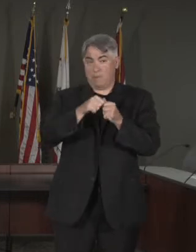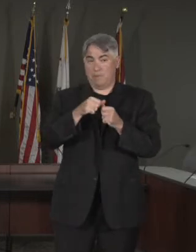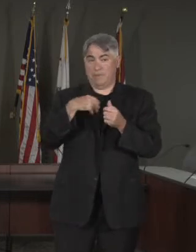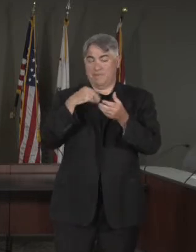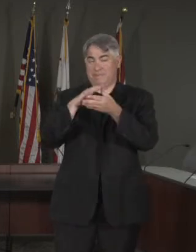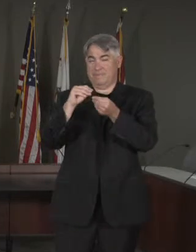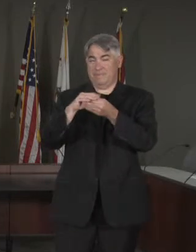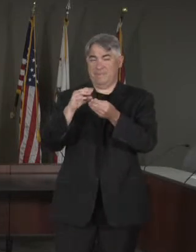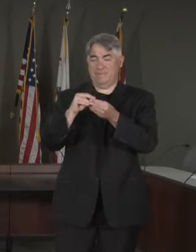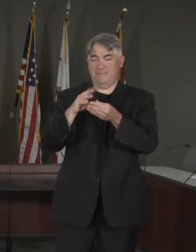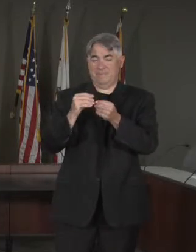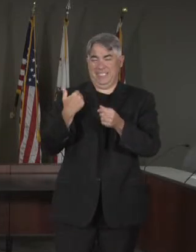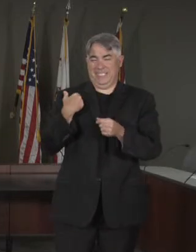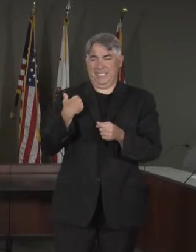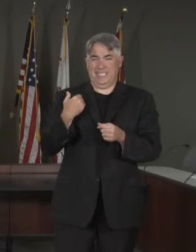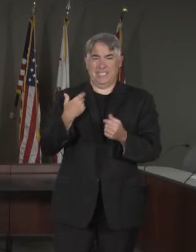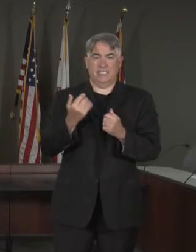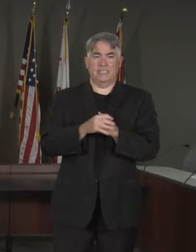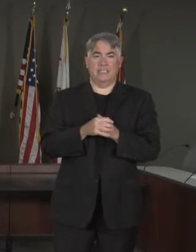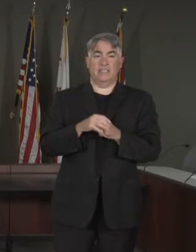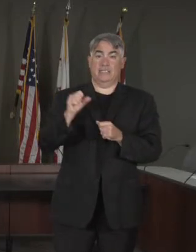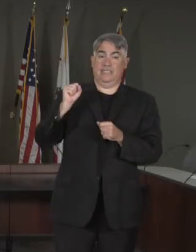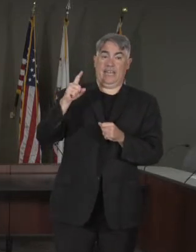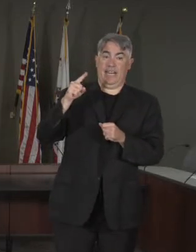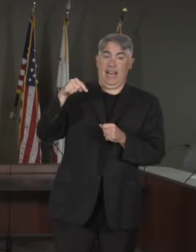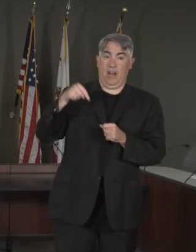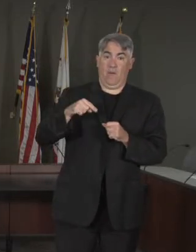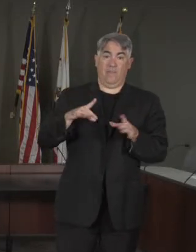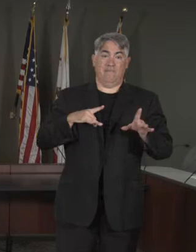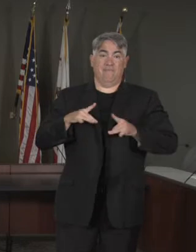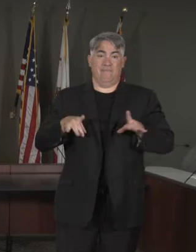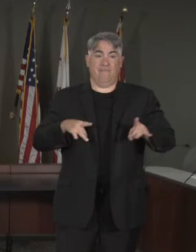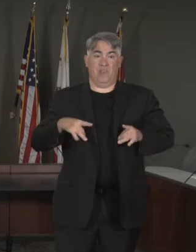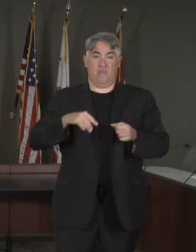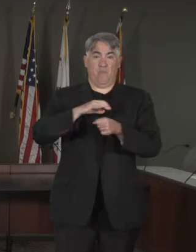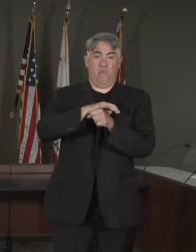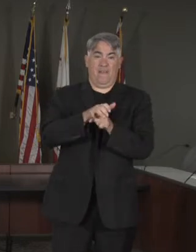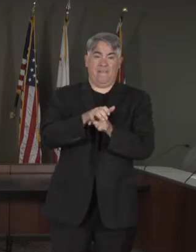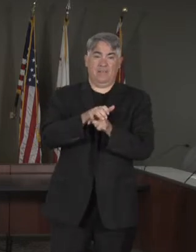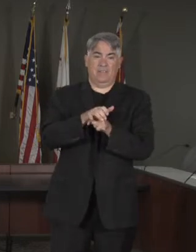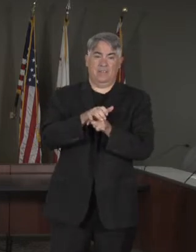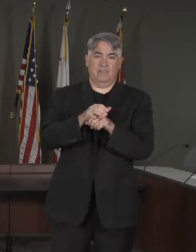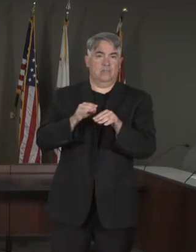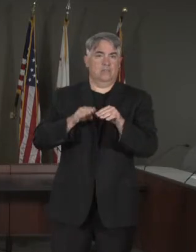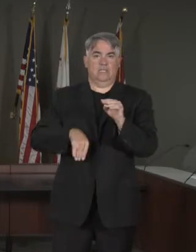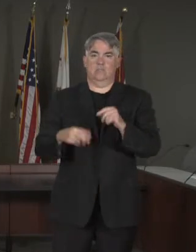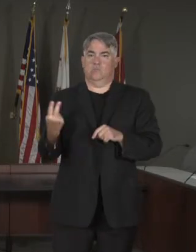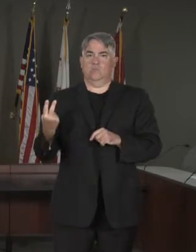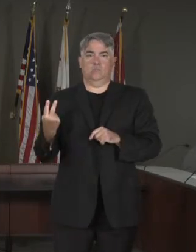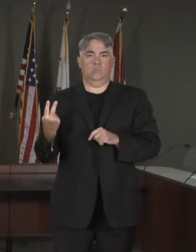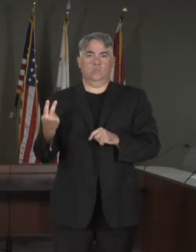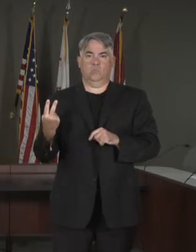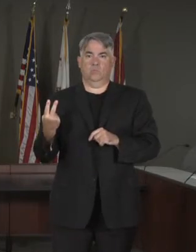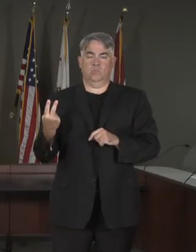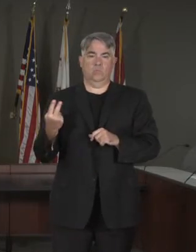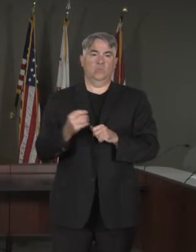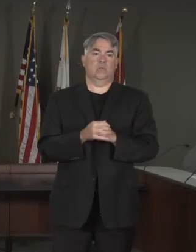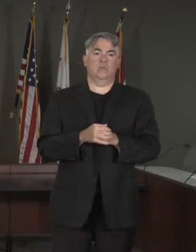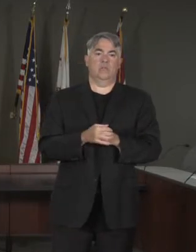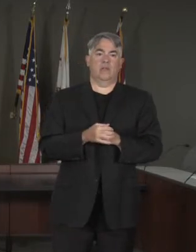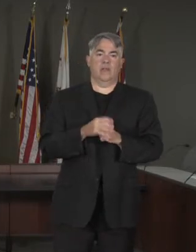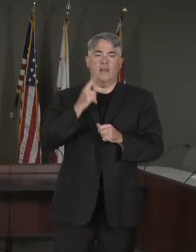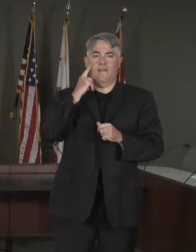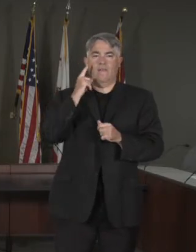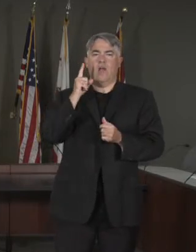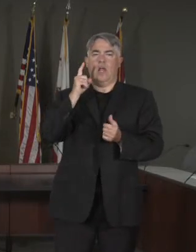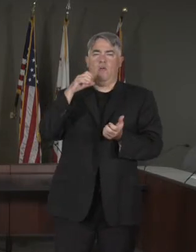notified that San Diego's case rate has been below 2. Our adjusted case rate is below 2 cases per 100,000 for a second